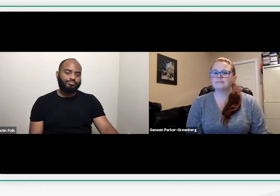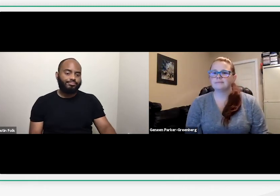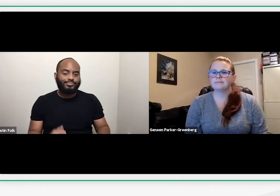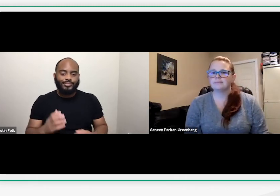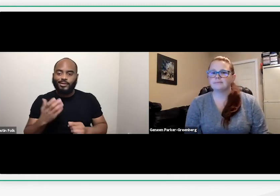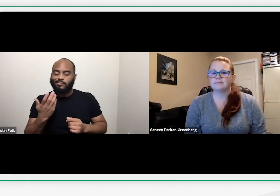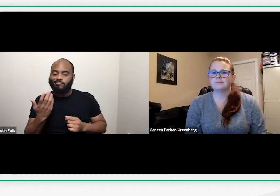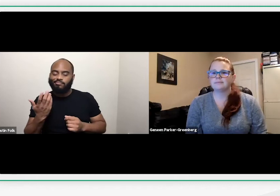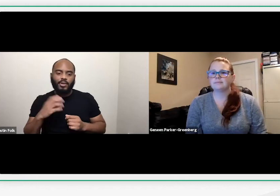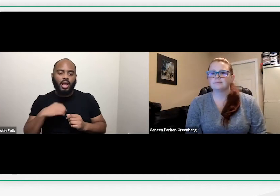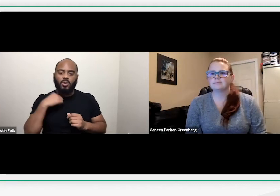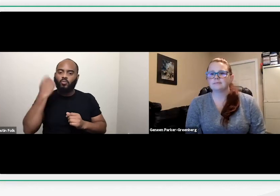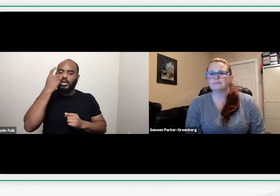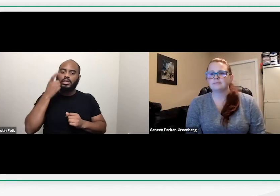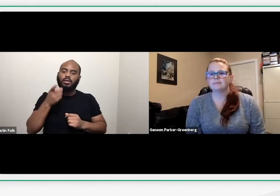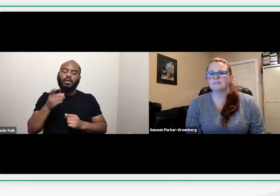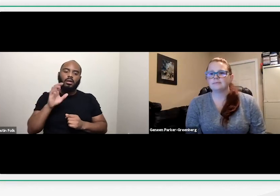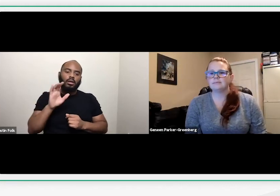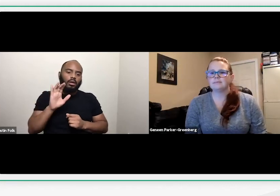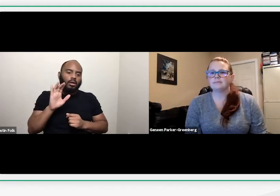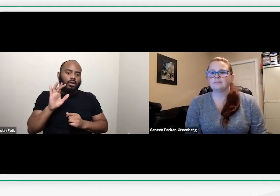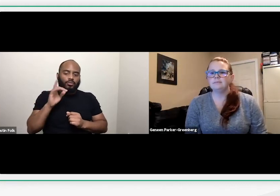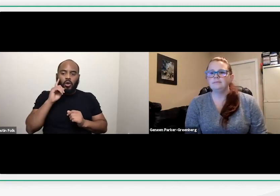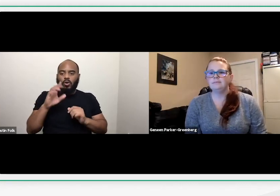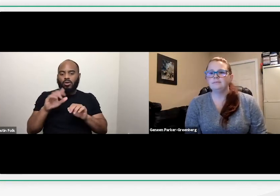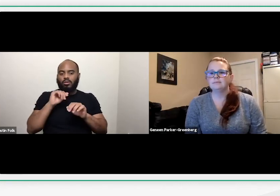help grow your credit score.